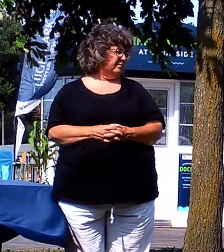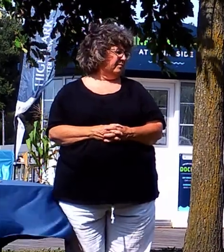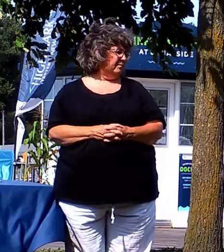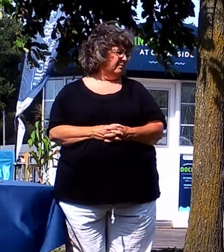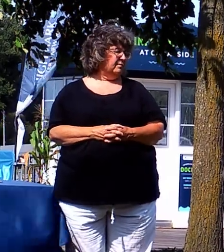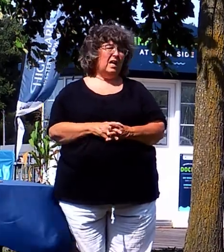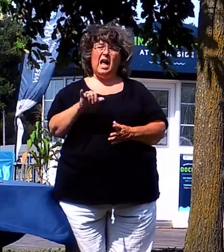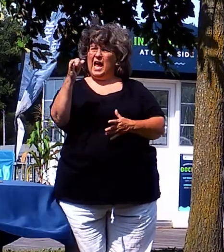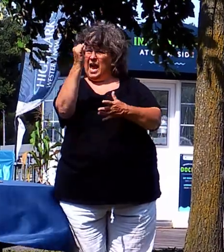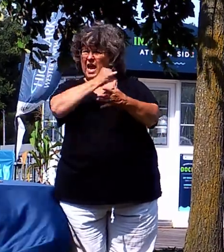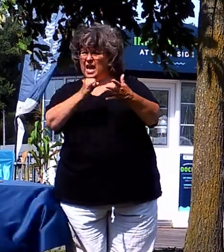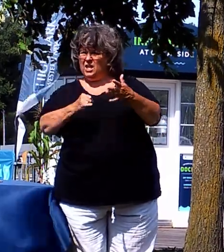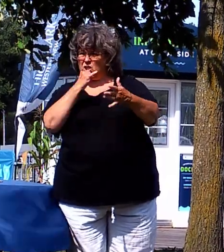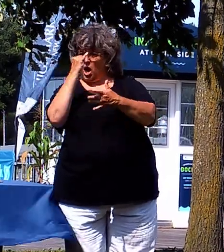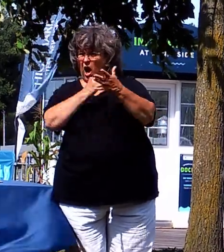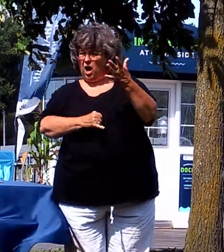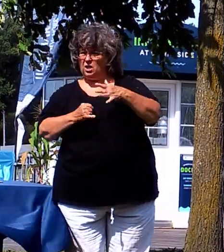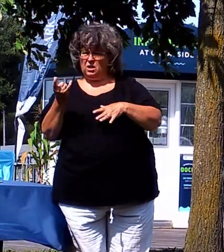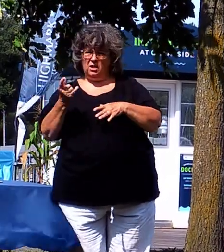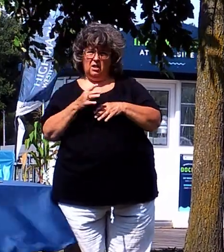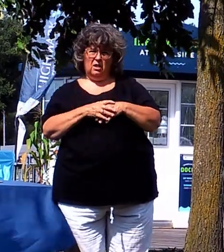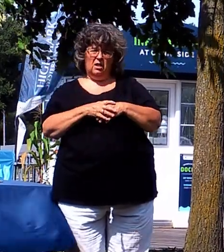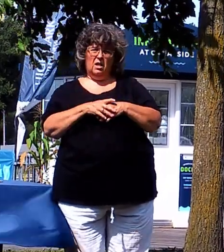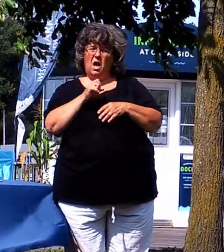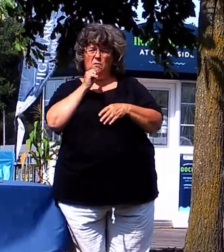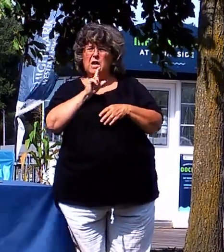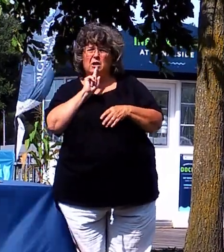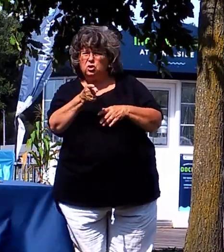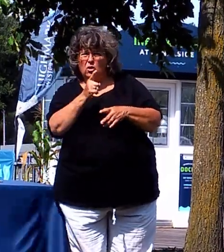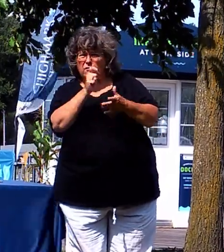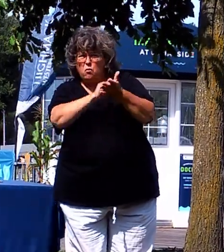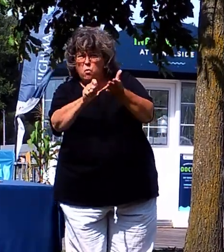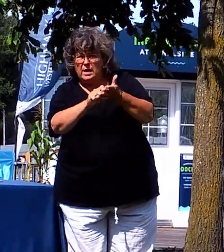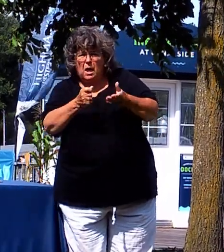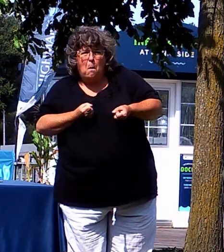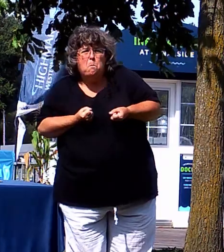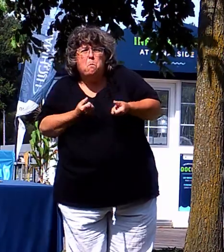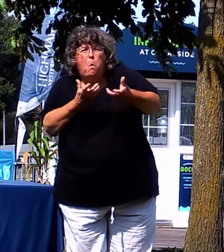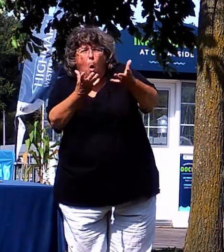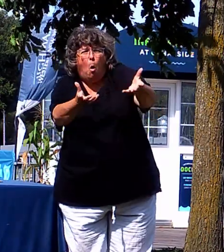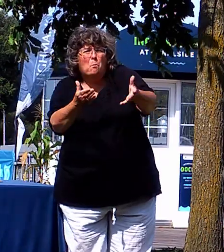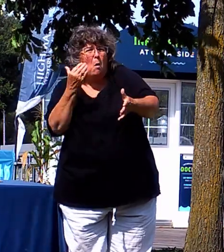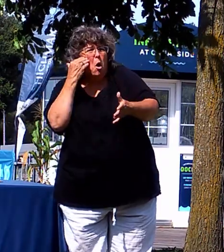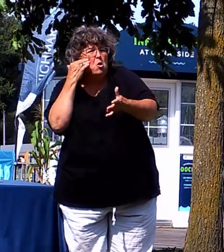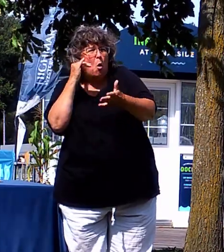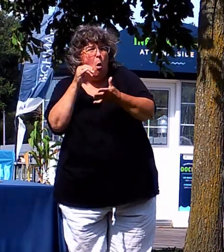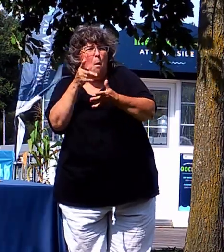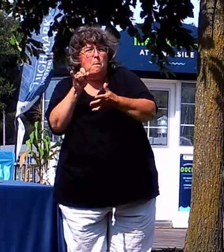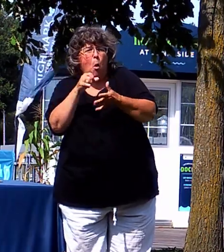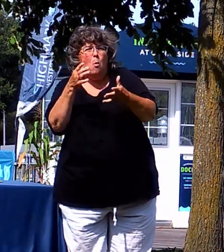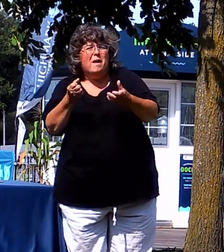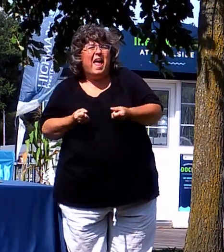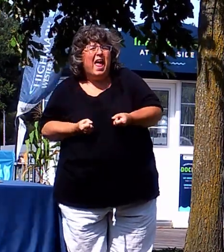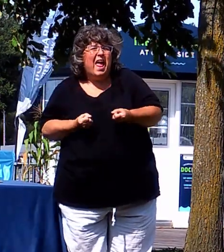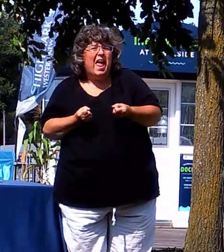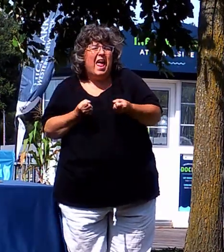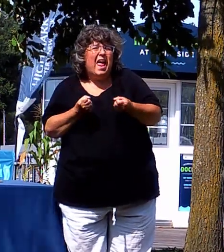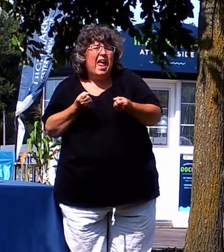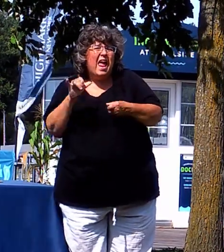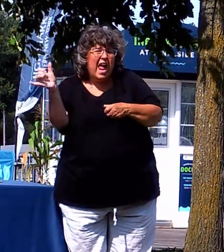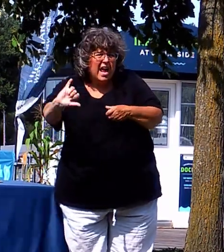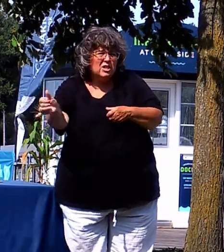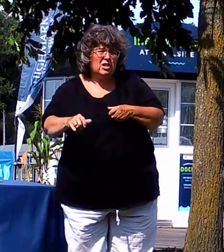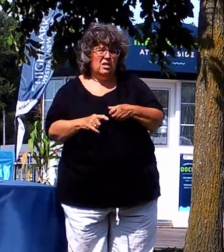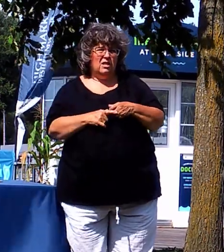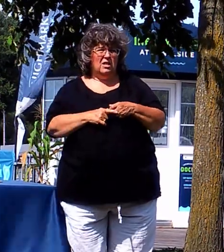His ish art inspired ish writing. He wasn't sure if he was writing poems, but he knew they were poem-ish. He even wrote a poem